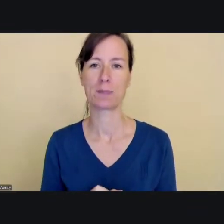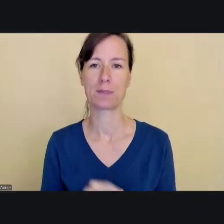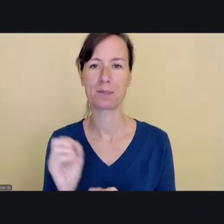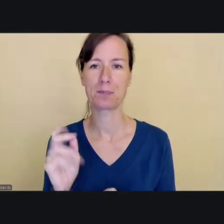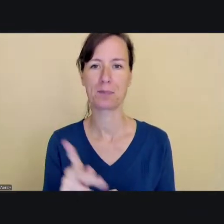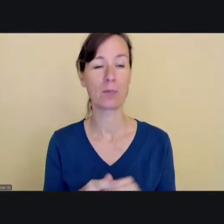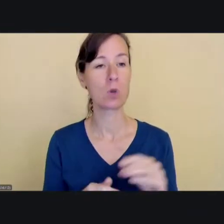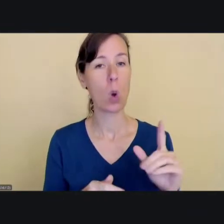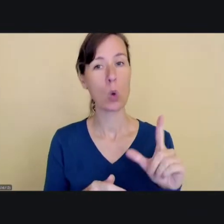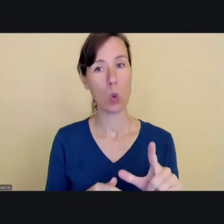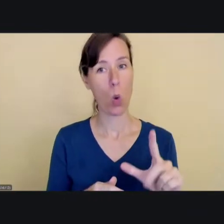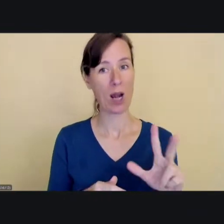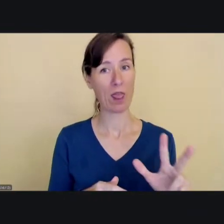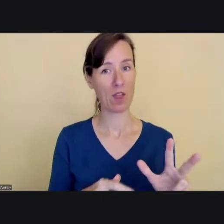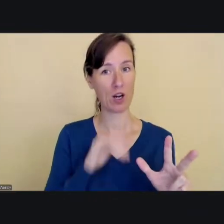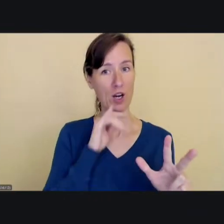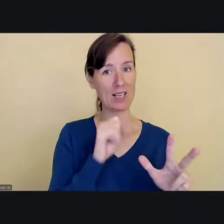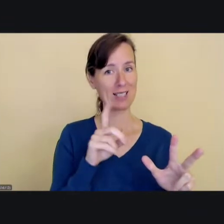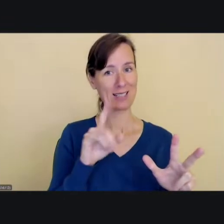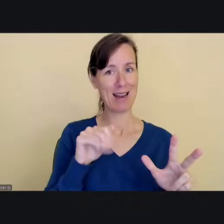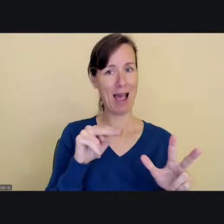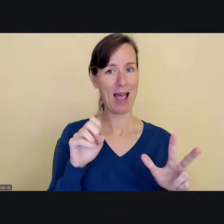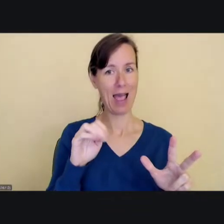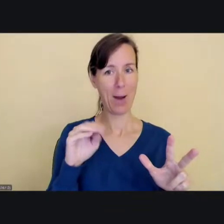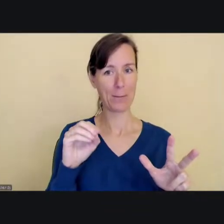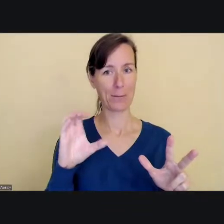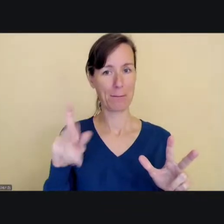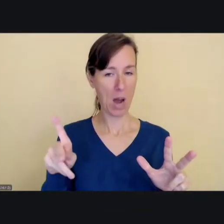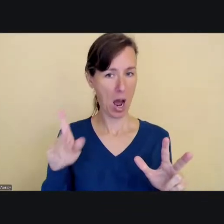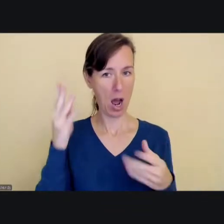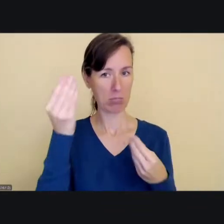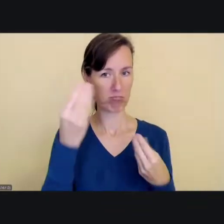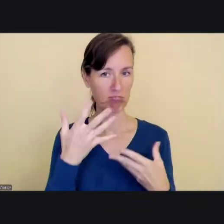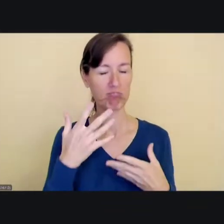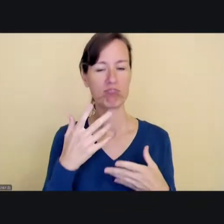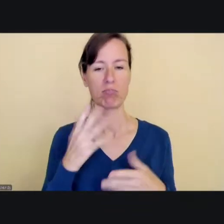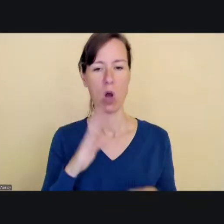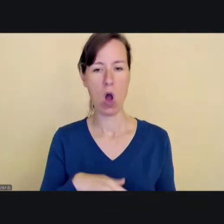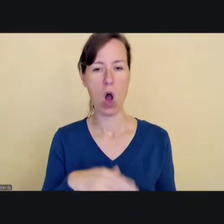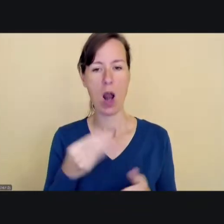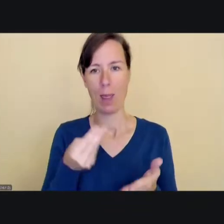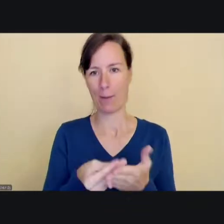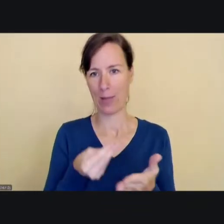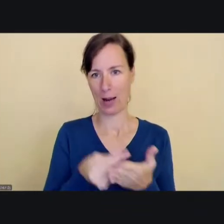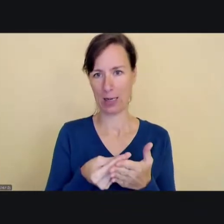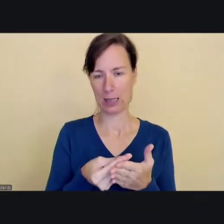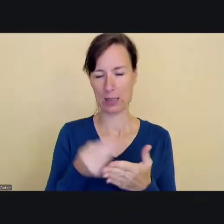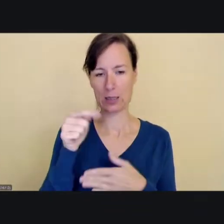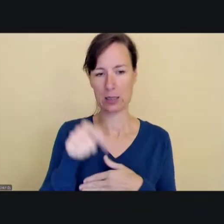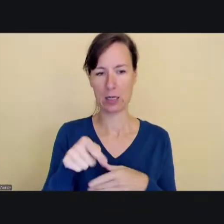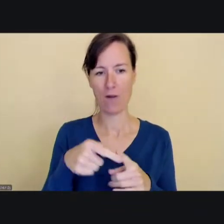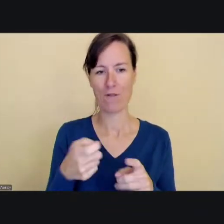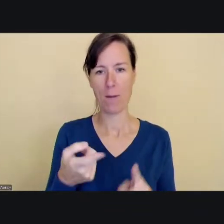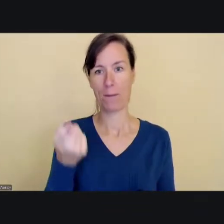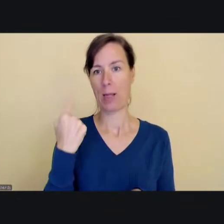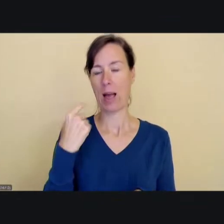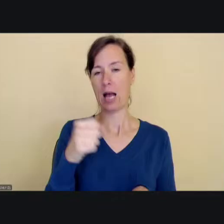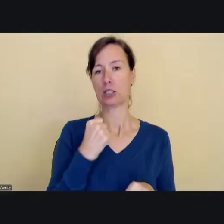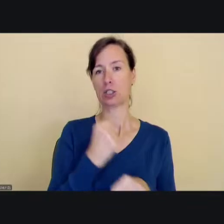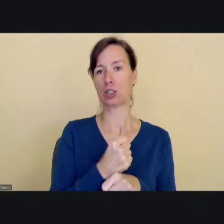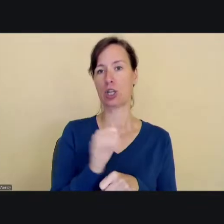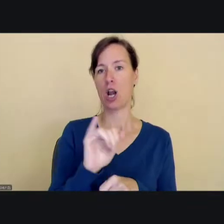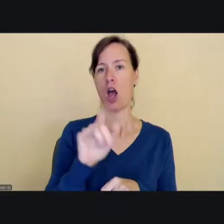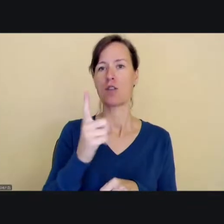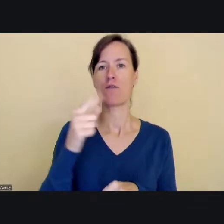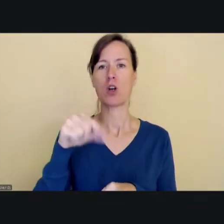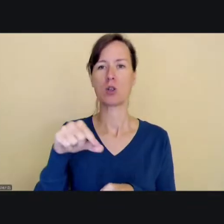Diane Mock updating us on the actual money, both from last year, but also the first quarter